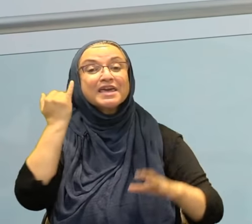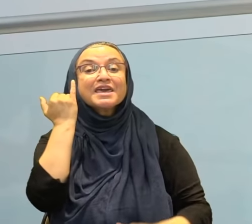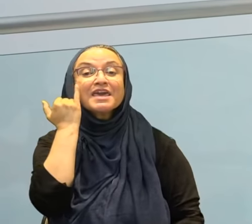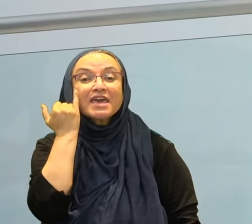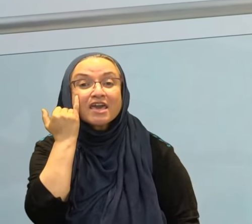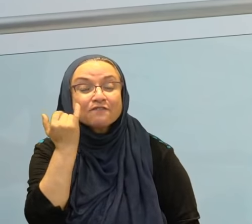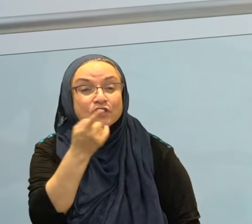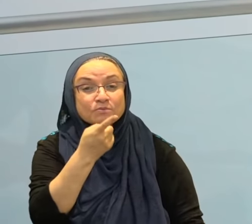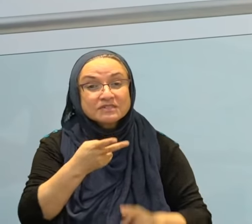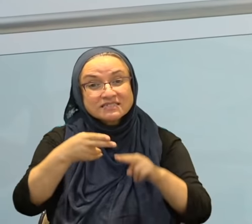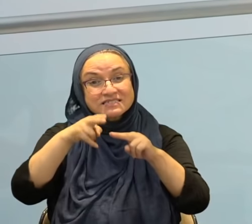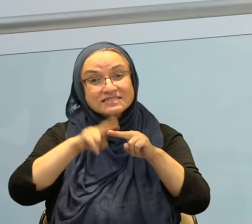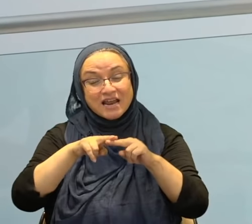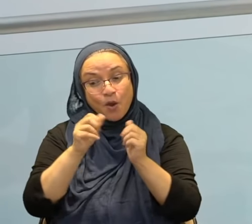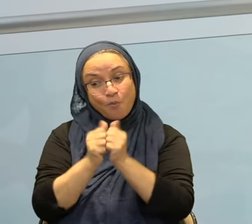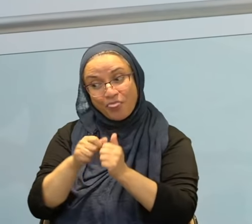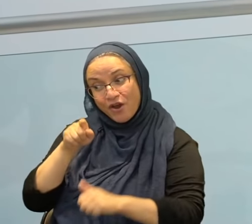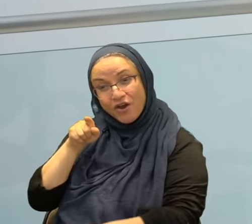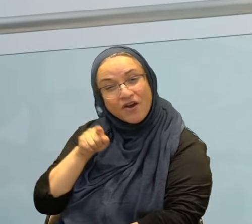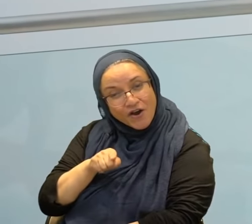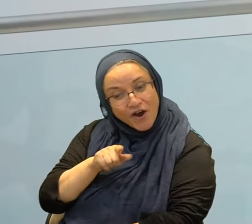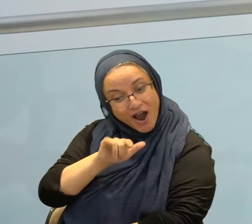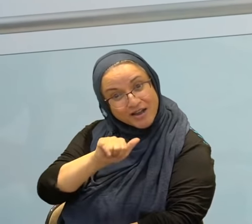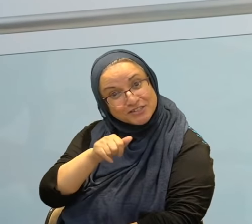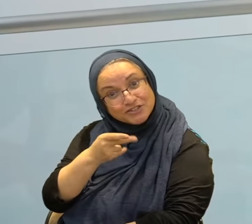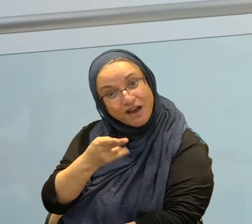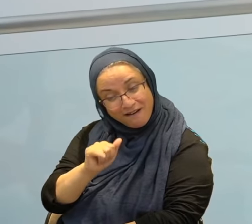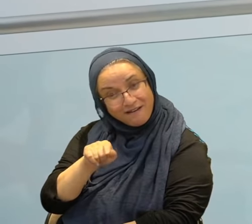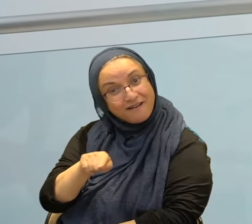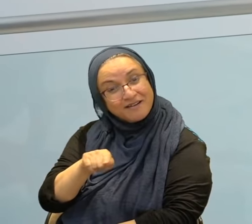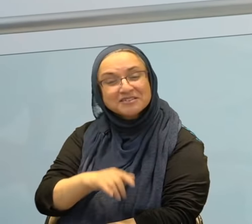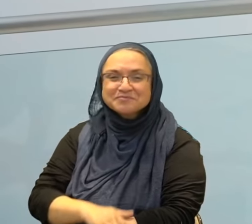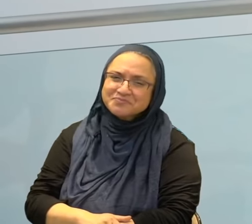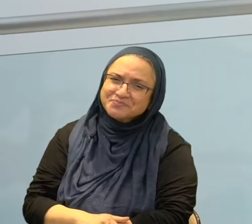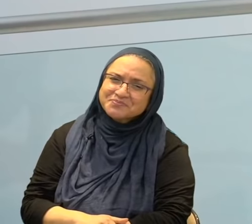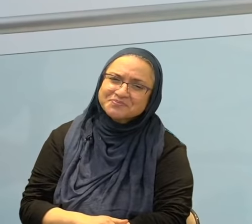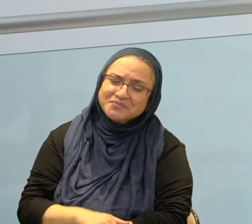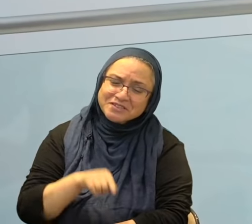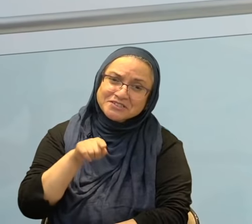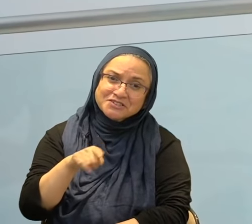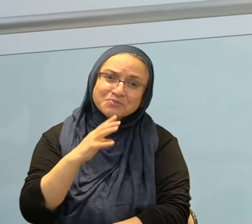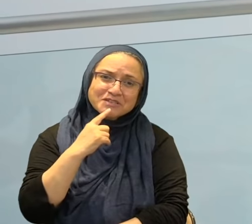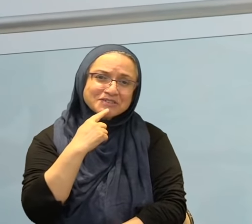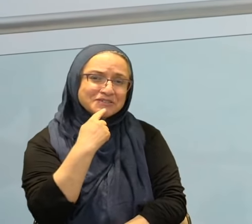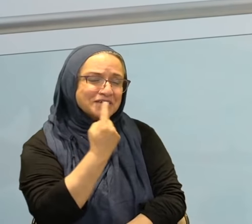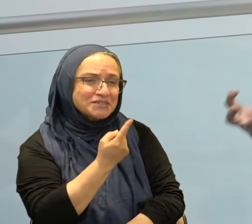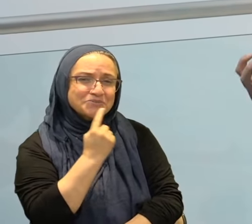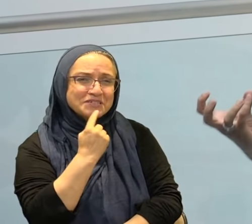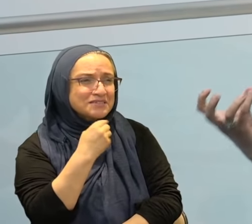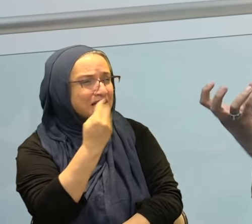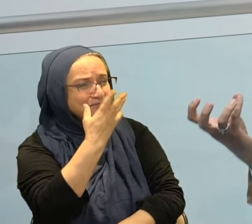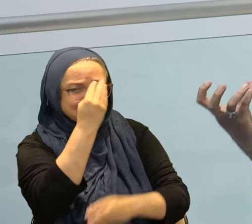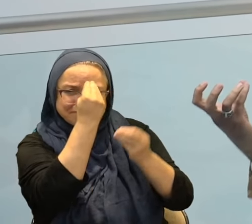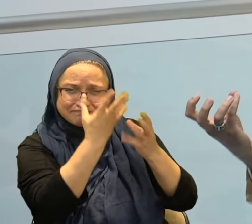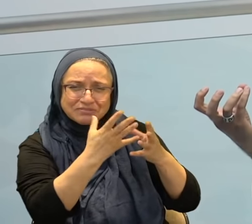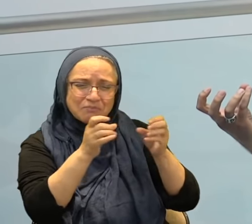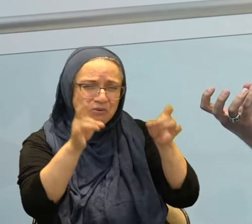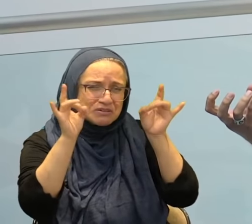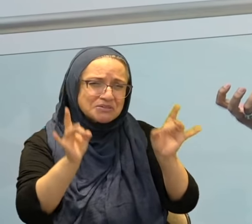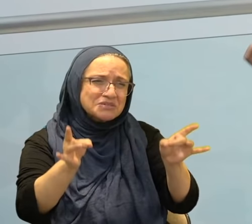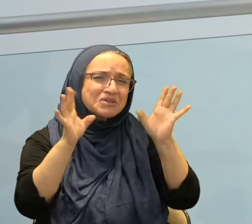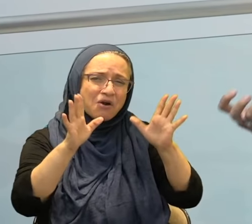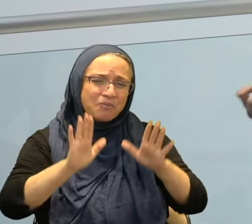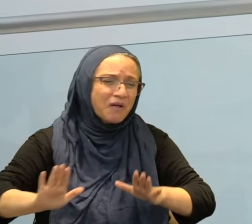to my mom talk about the most painful moment in her life where everything was darkness where even the prophet sallallahu